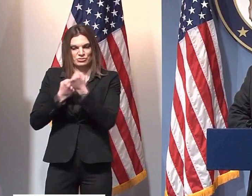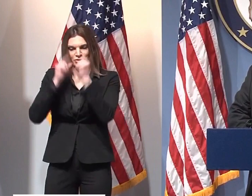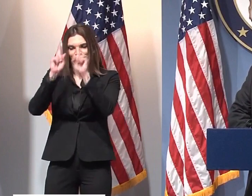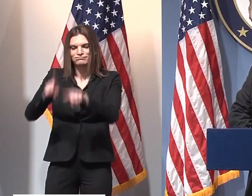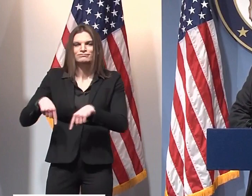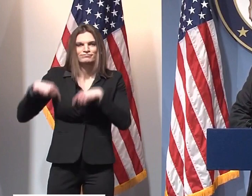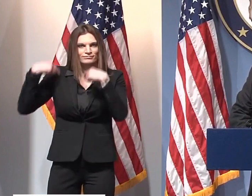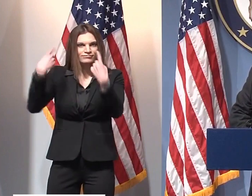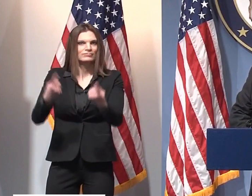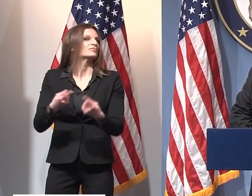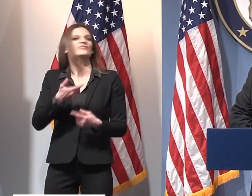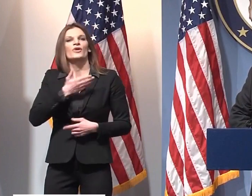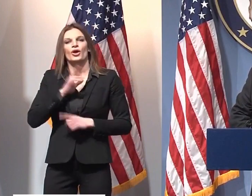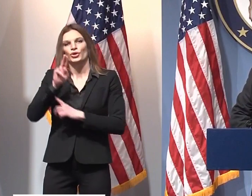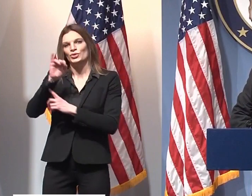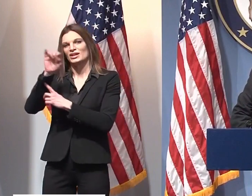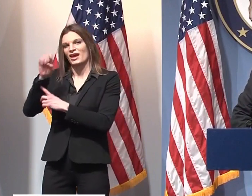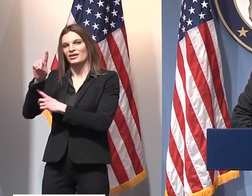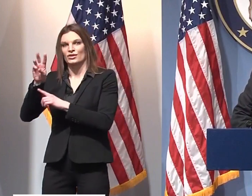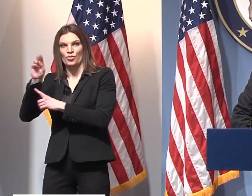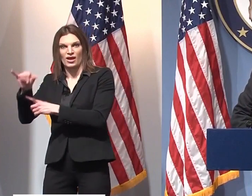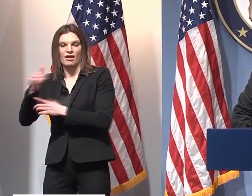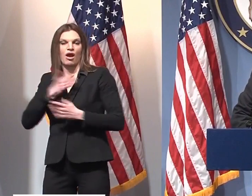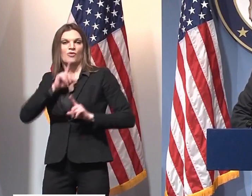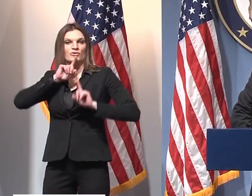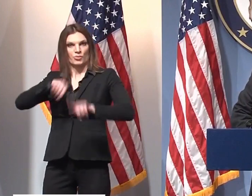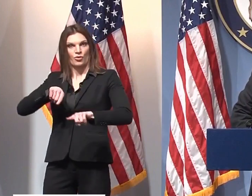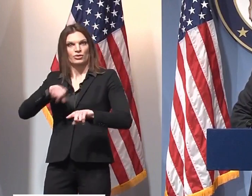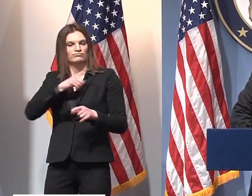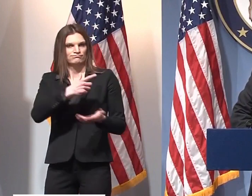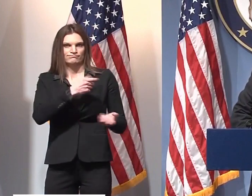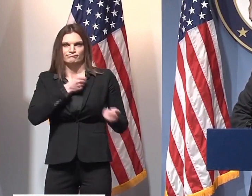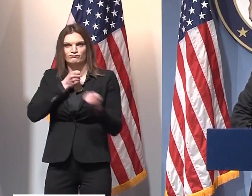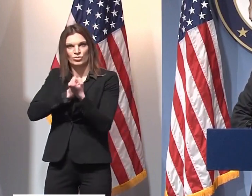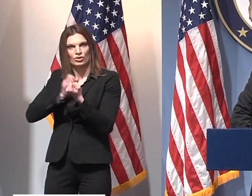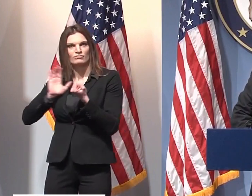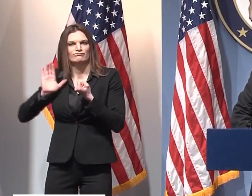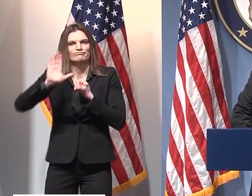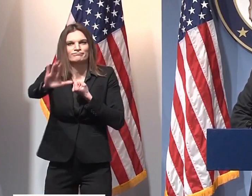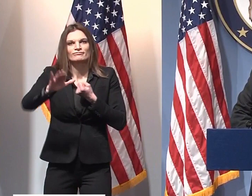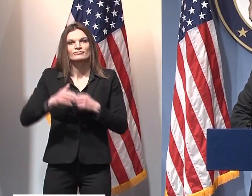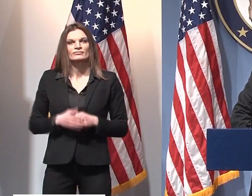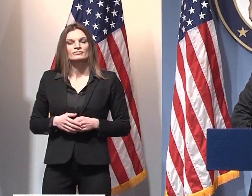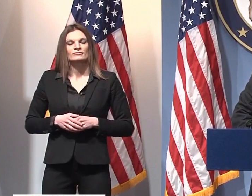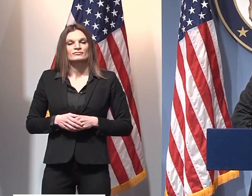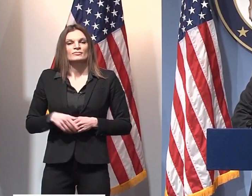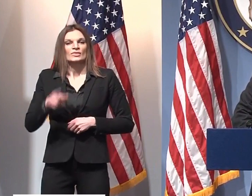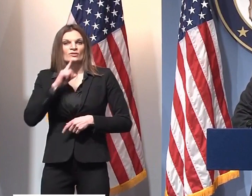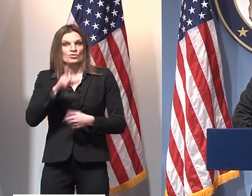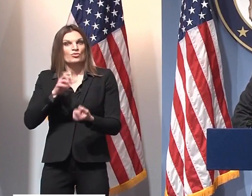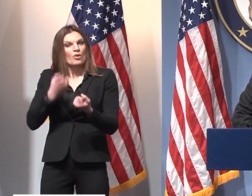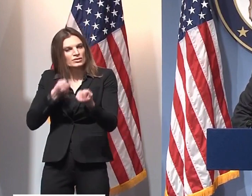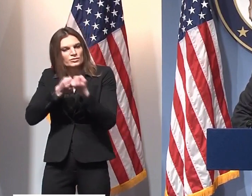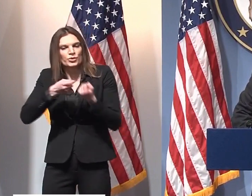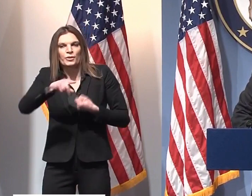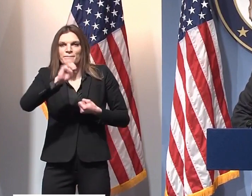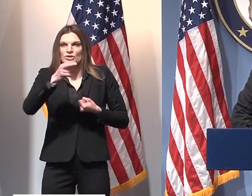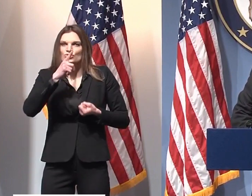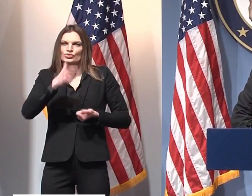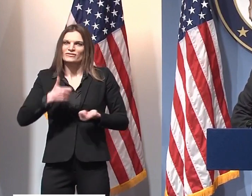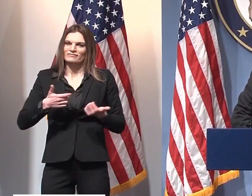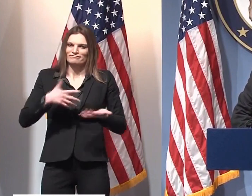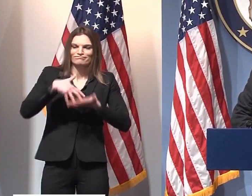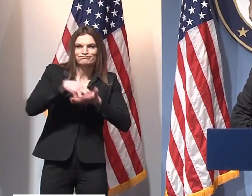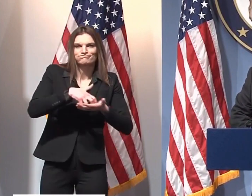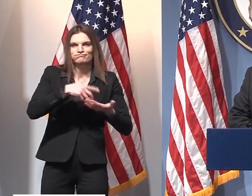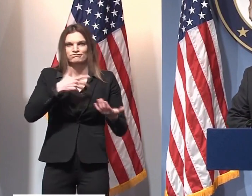Michigan Association of United Ways ALICE report and to Michigan's most vulnerable. As many of you know, at the United